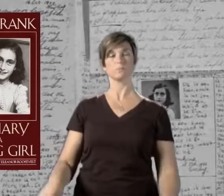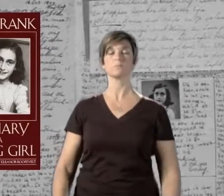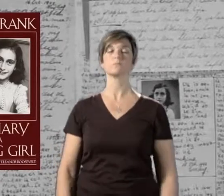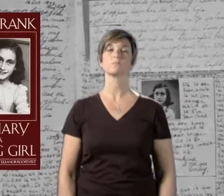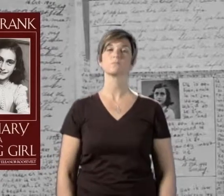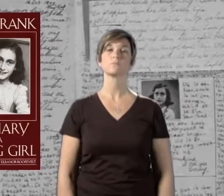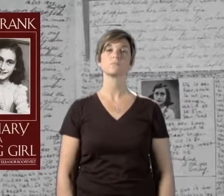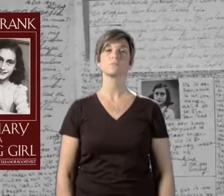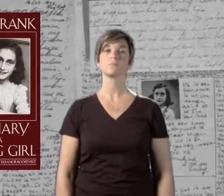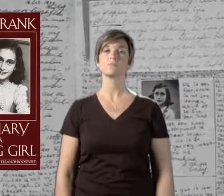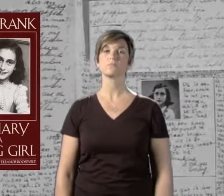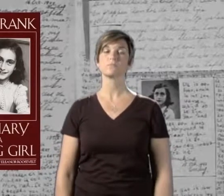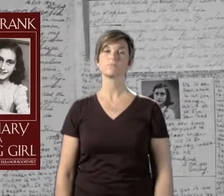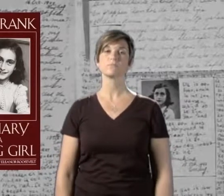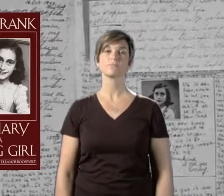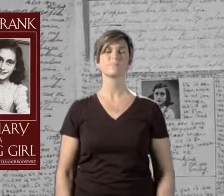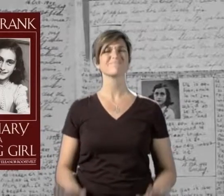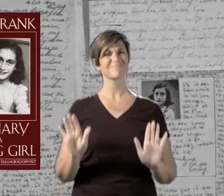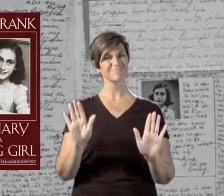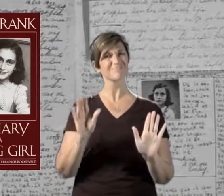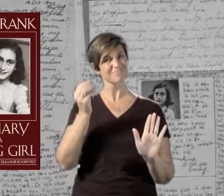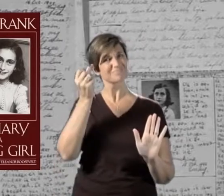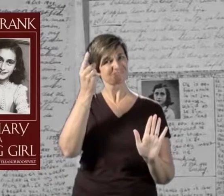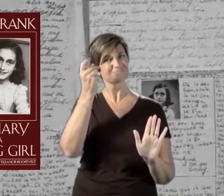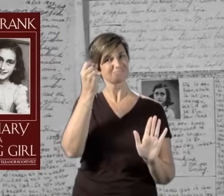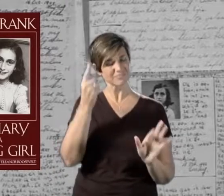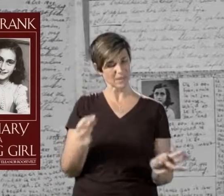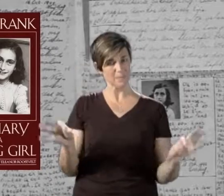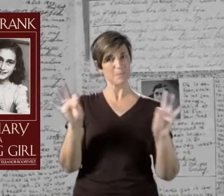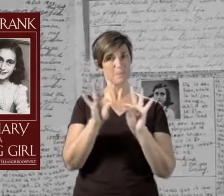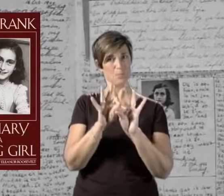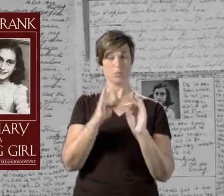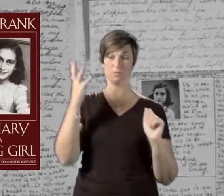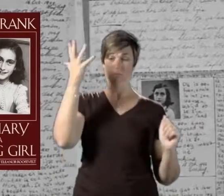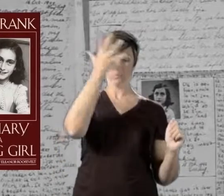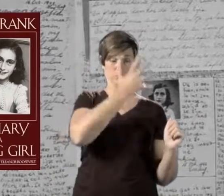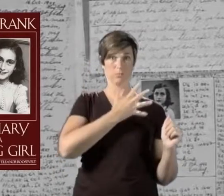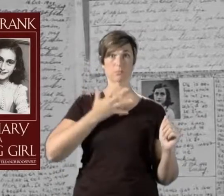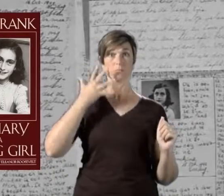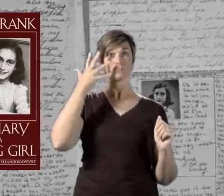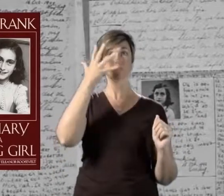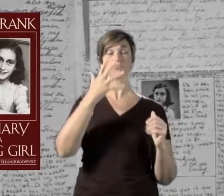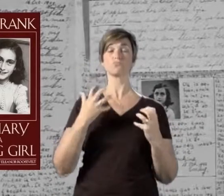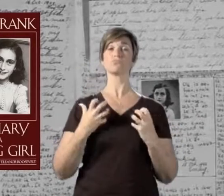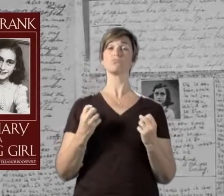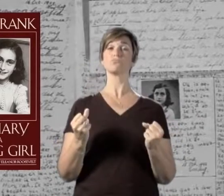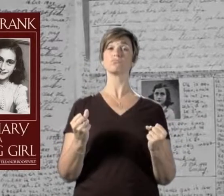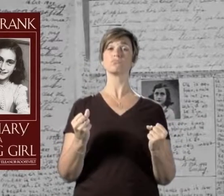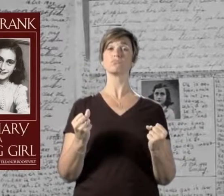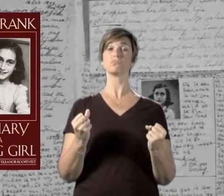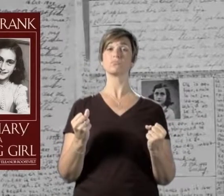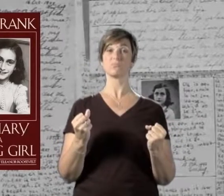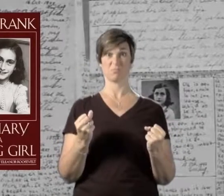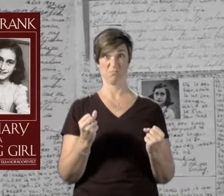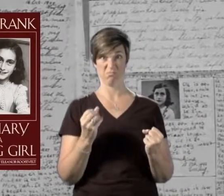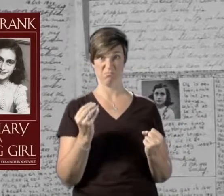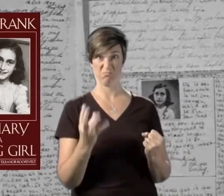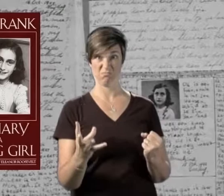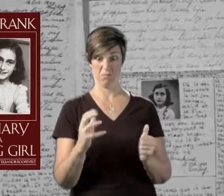Above all, I must maintain my outward reserve. No one must know that war still reigns incessantly